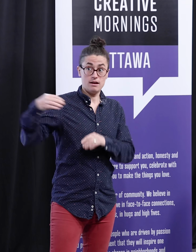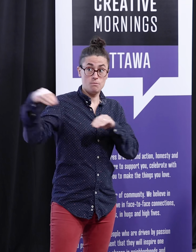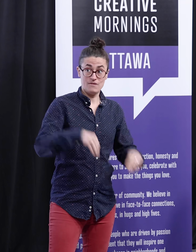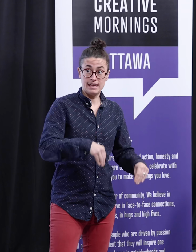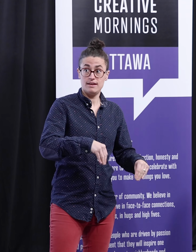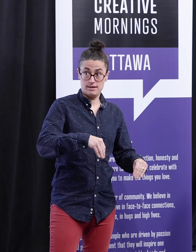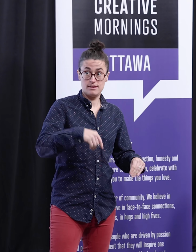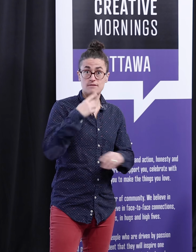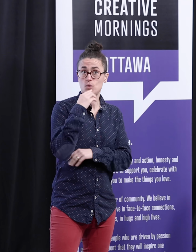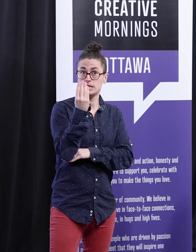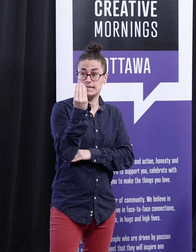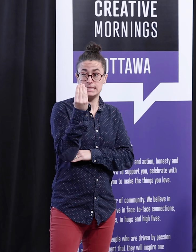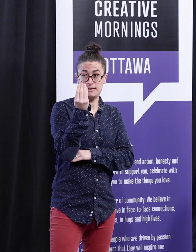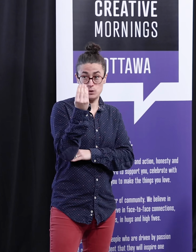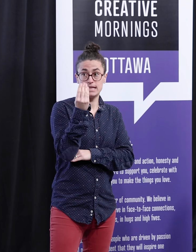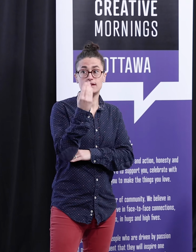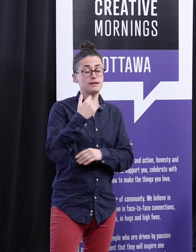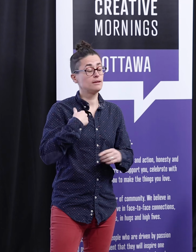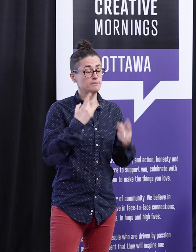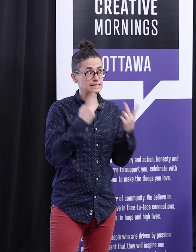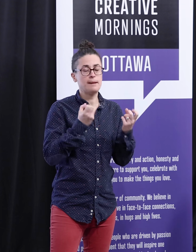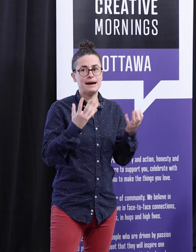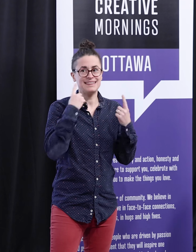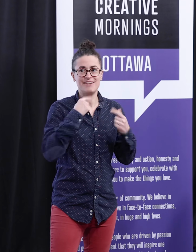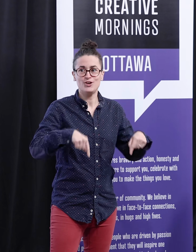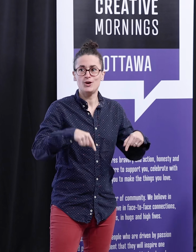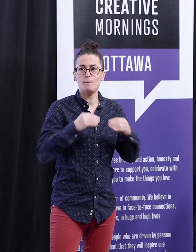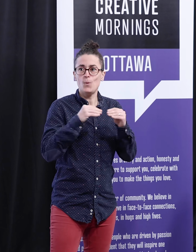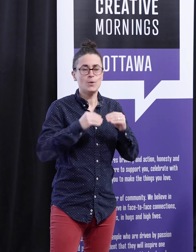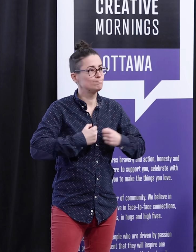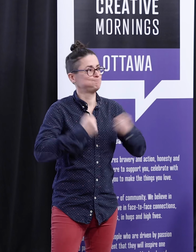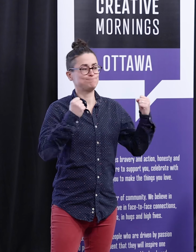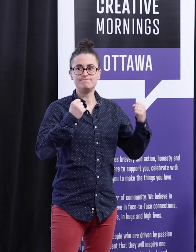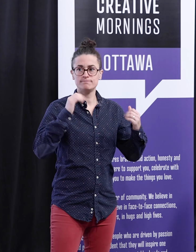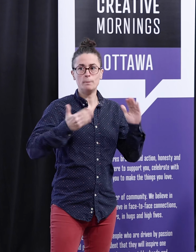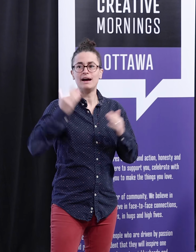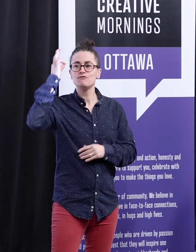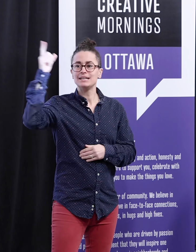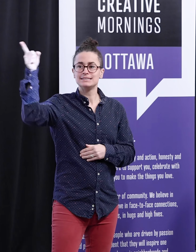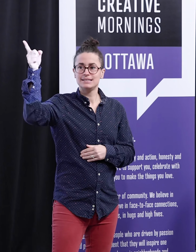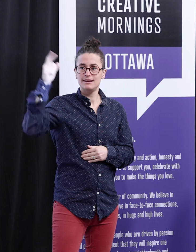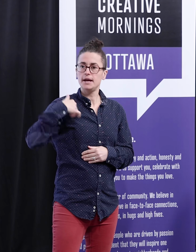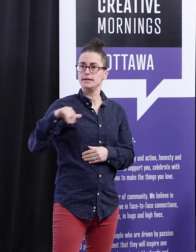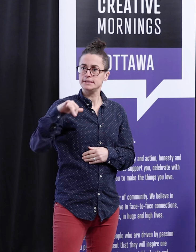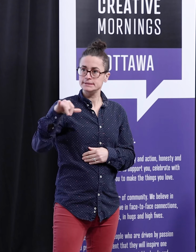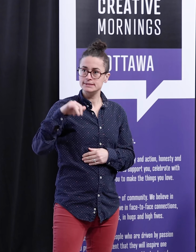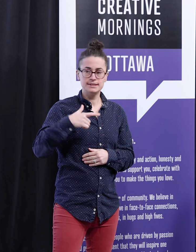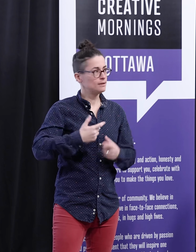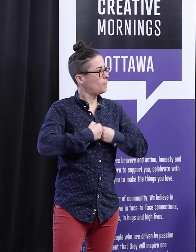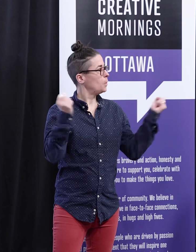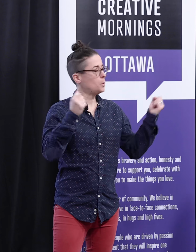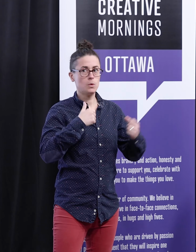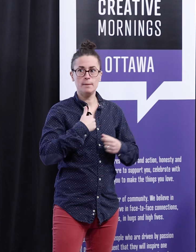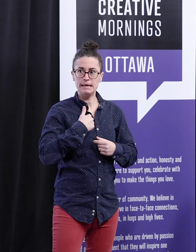practice now, and so I don't read lips here in Canada. And then when I moved to Canada, I was 14 years old, and